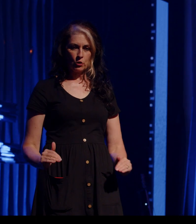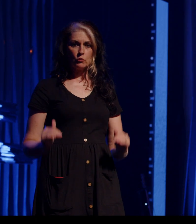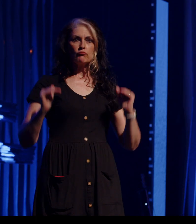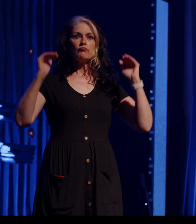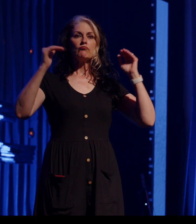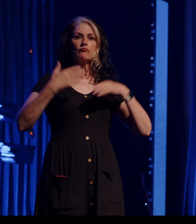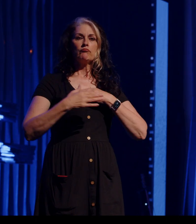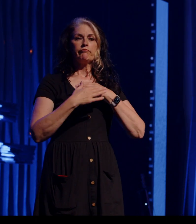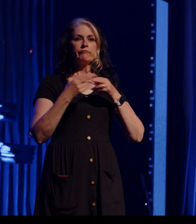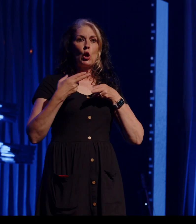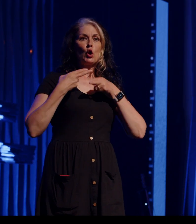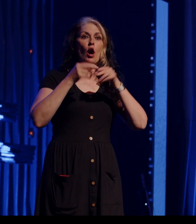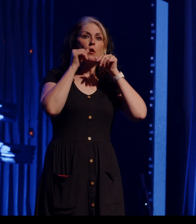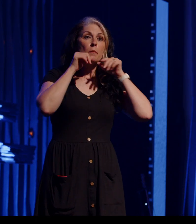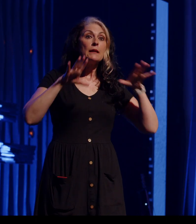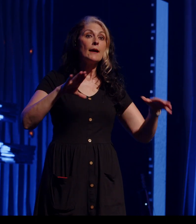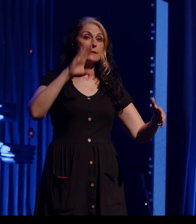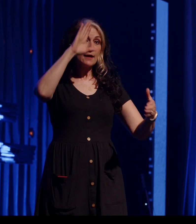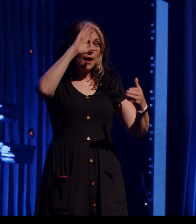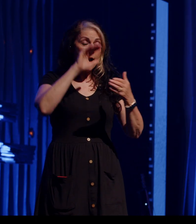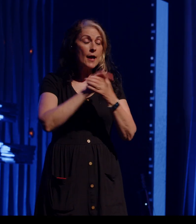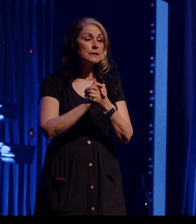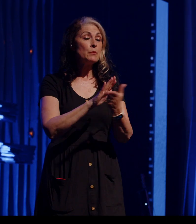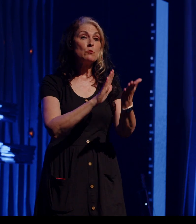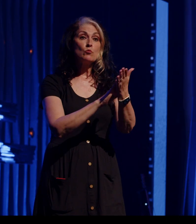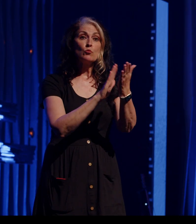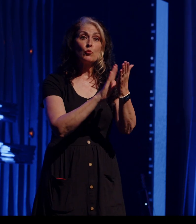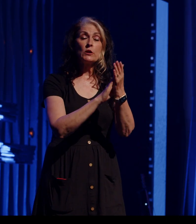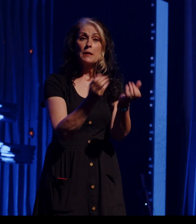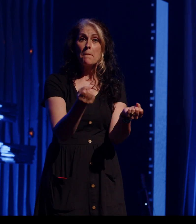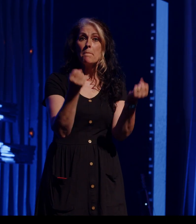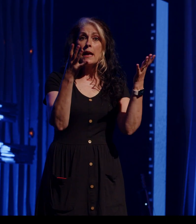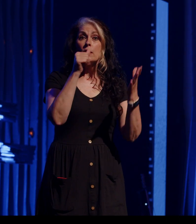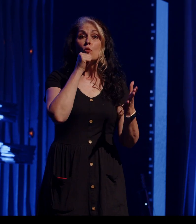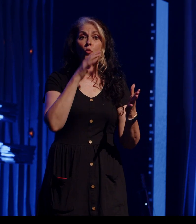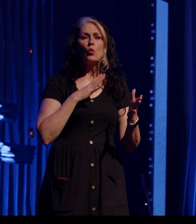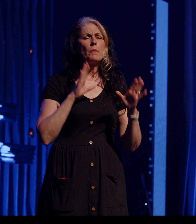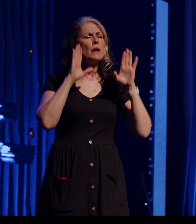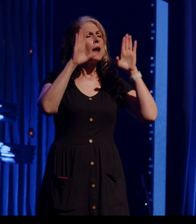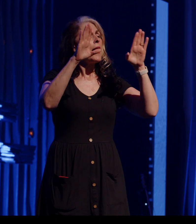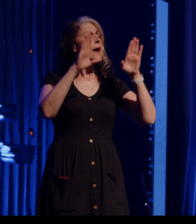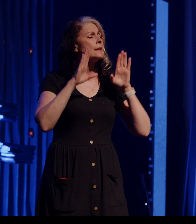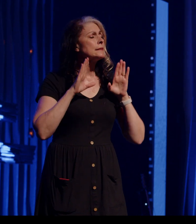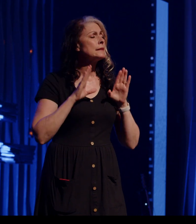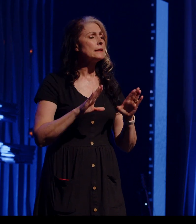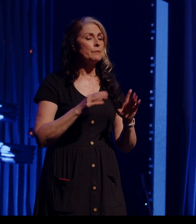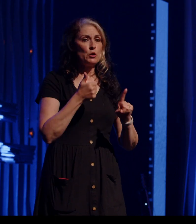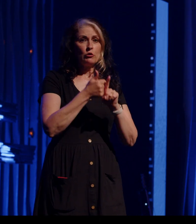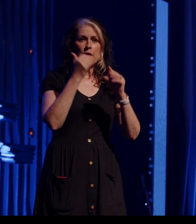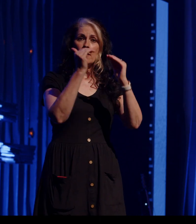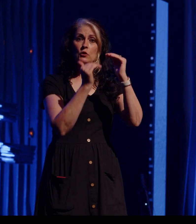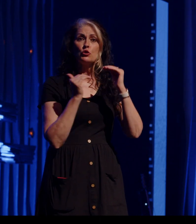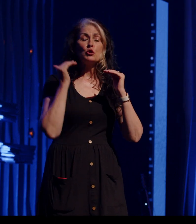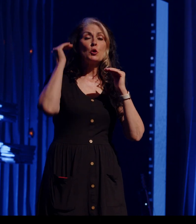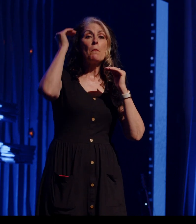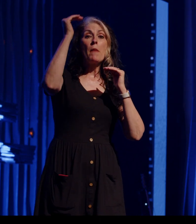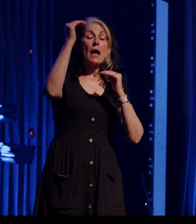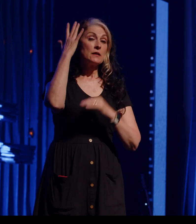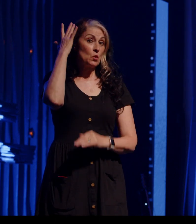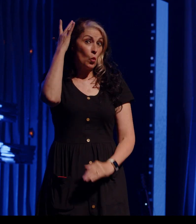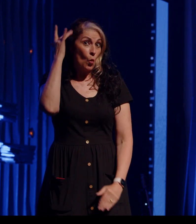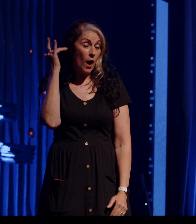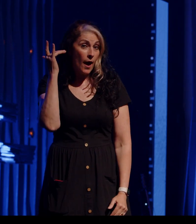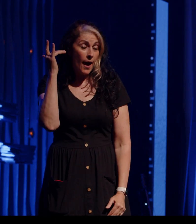her blessed. Her husband also, and he praises her. Many women have done excellently, but you surpass them all.